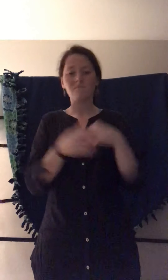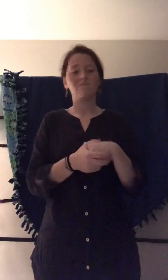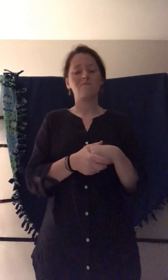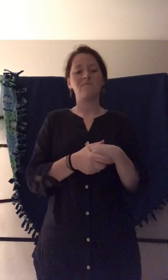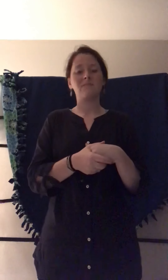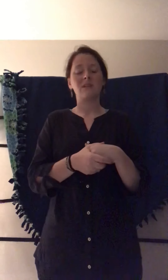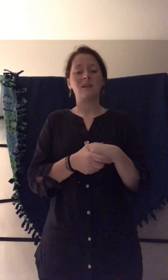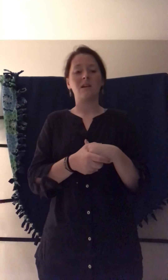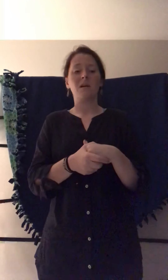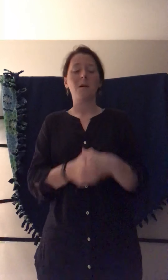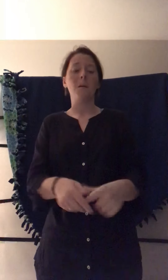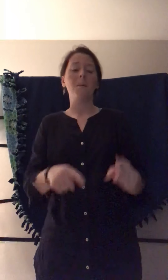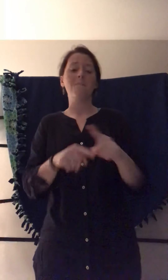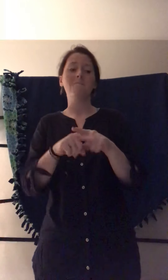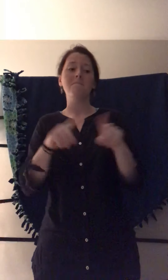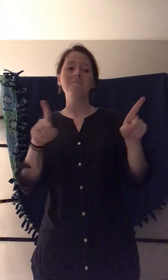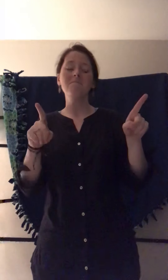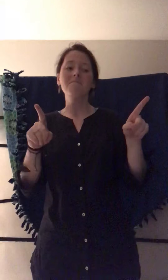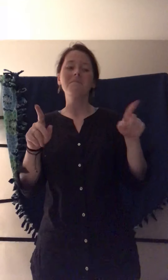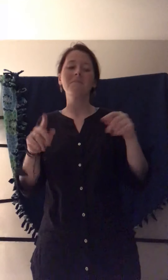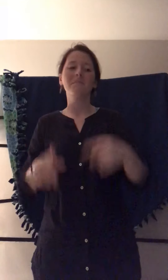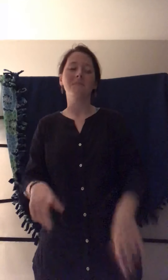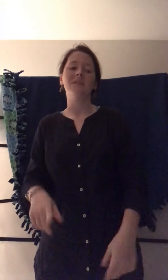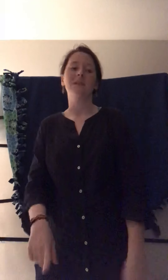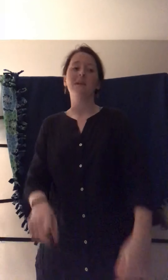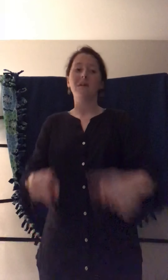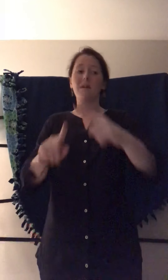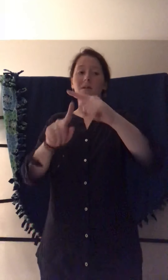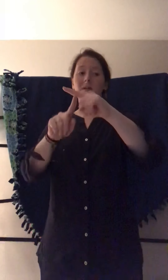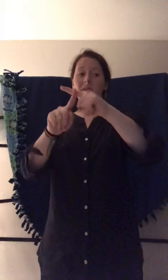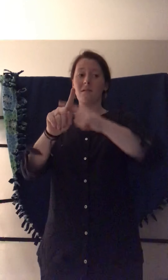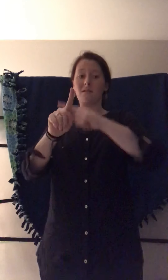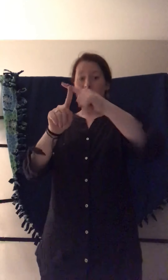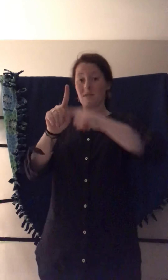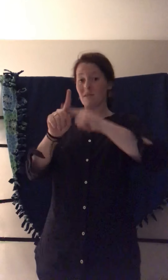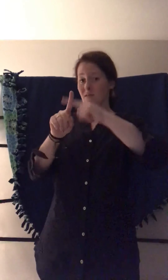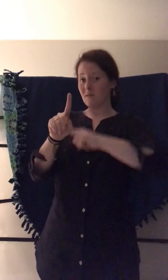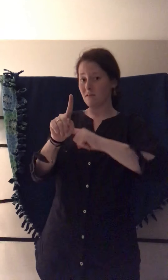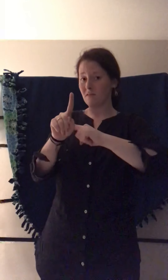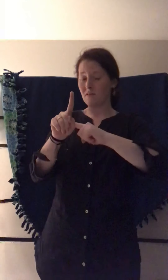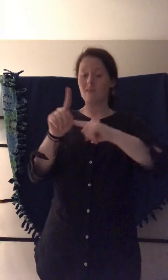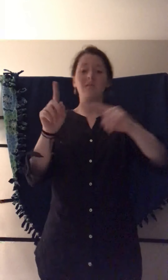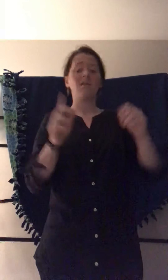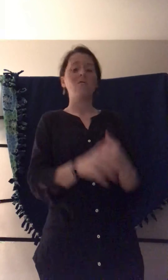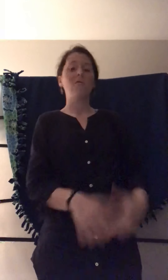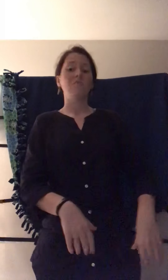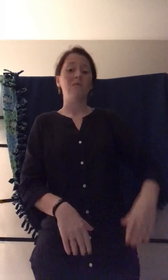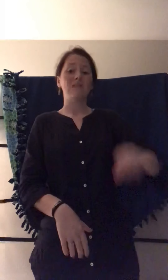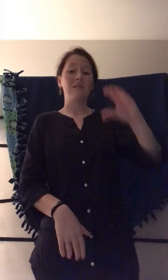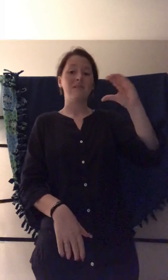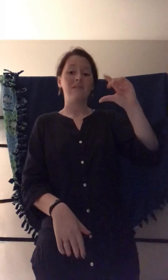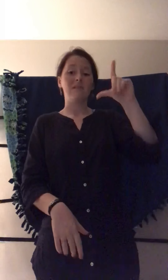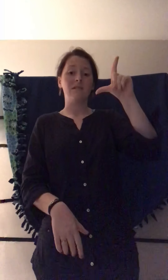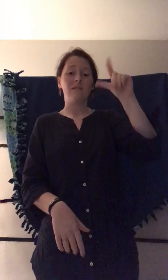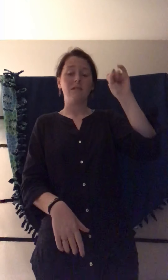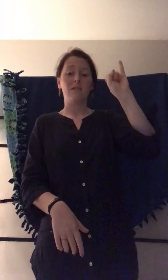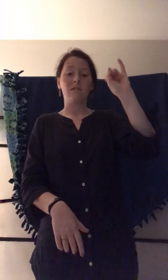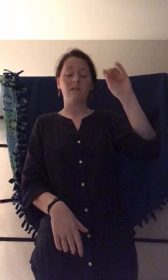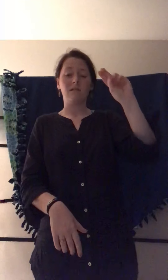expand? And scientists have determined that that's a real possibility. But for now, we'll have to hold our breath until the hurricane